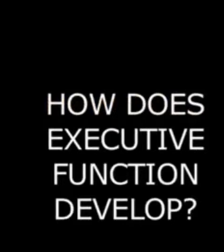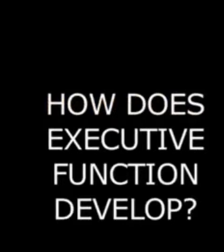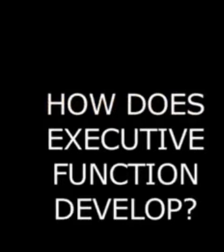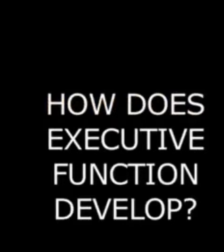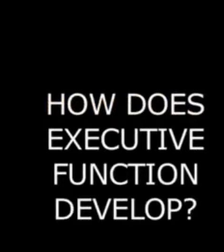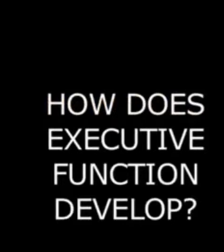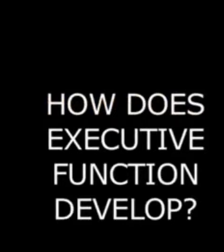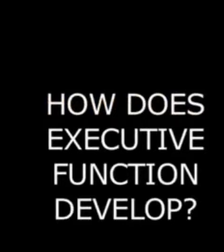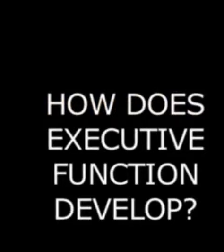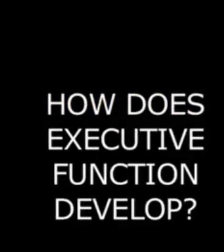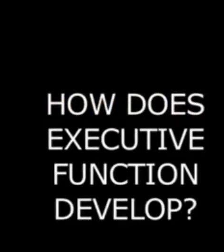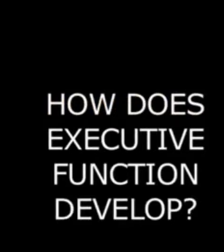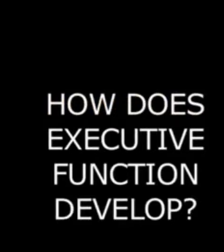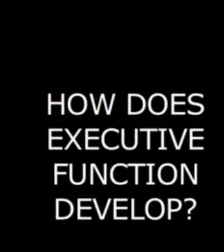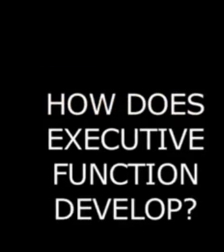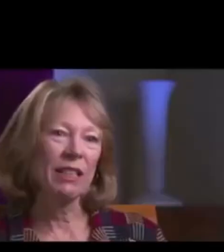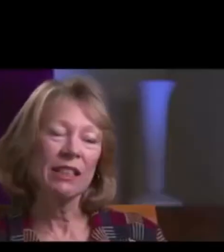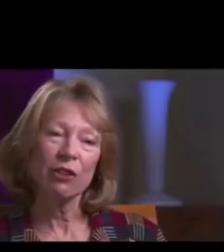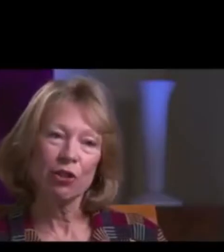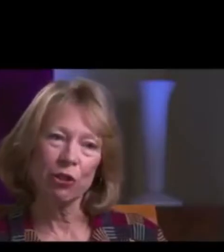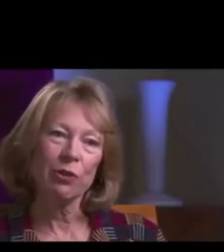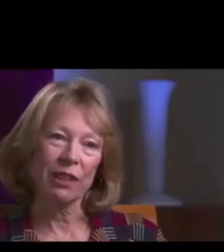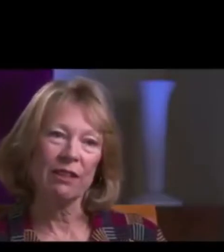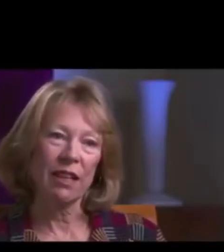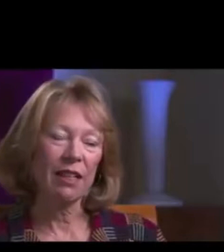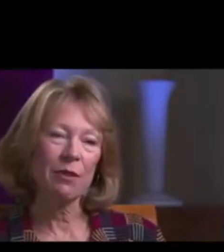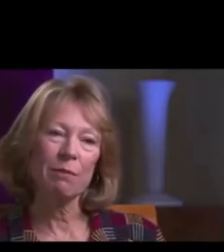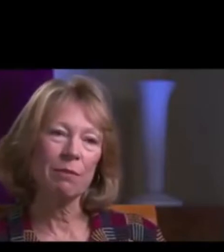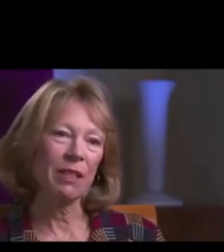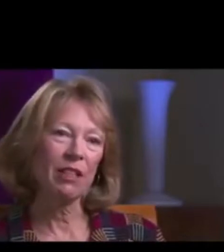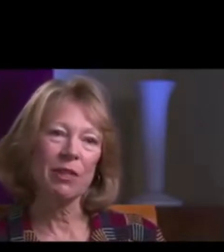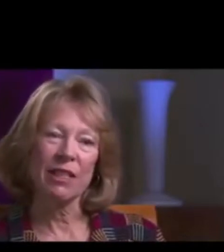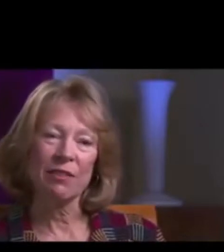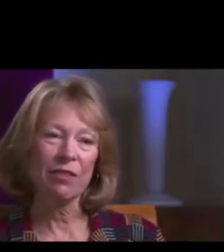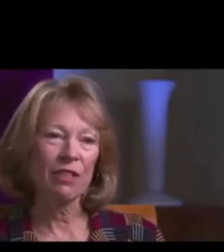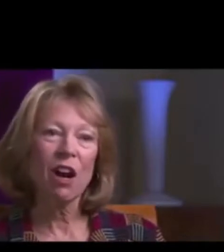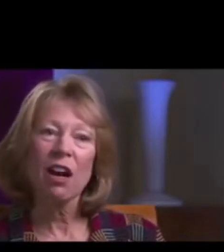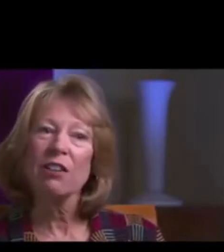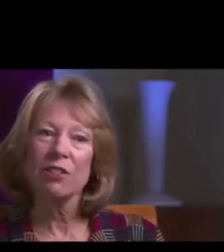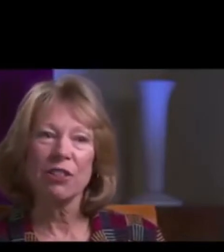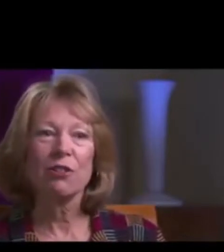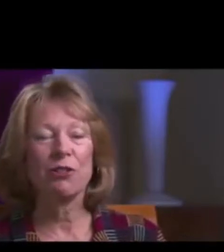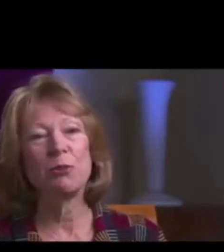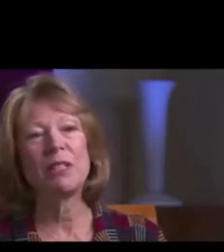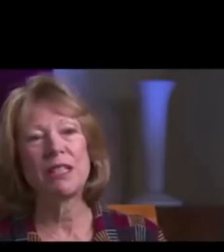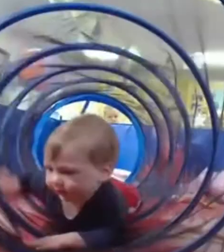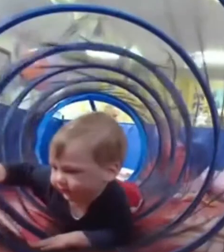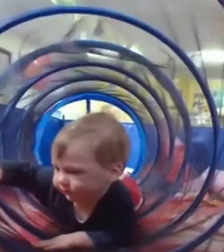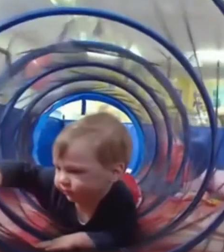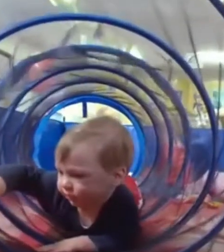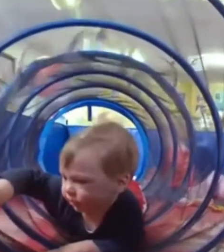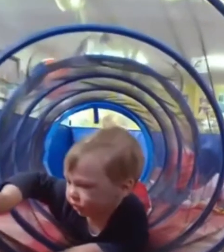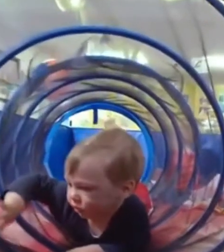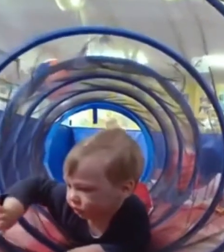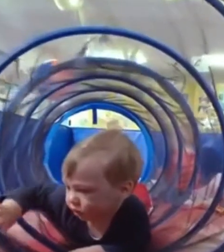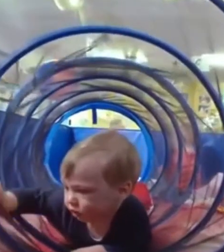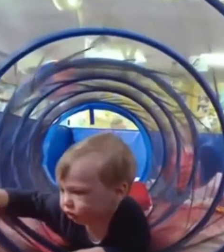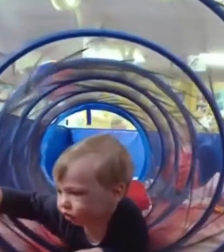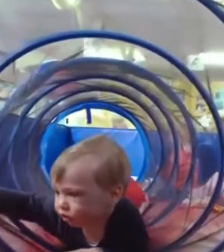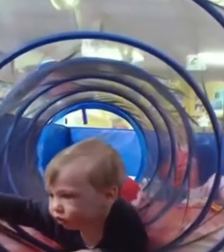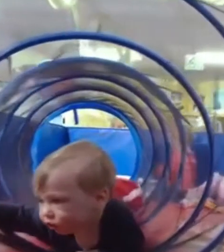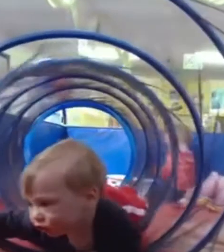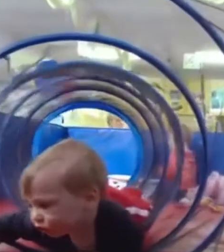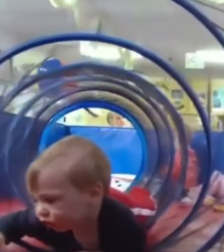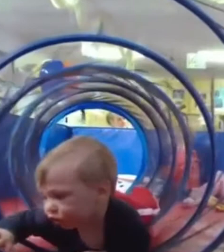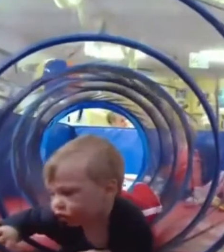7. And +4. In little children, and even in the infant and toddler years, you begin to see the